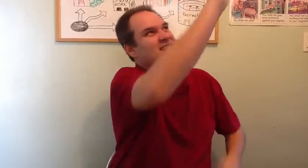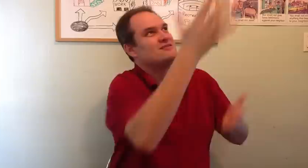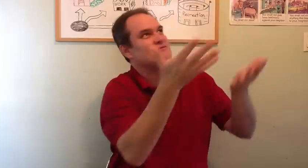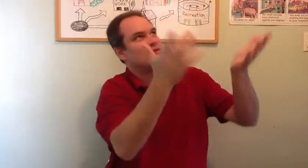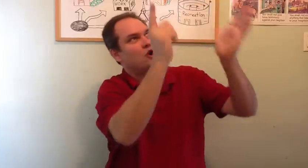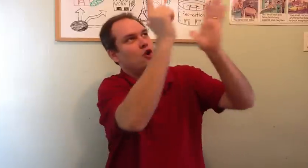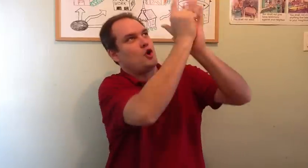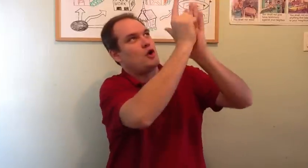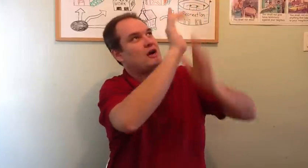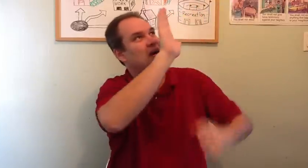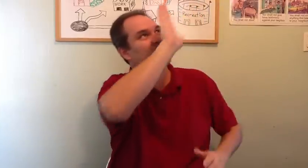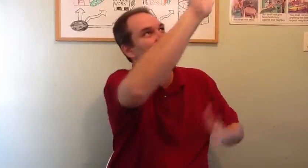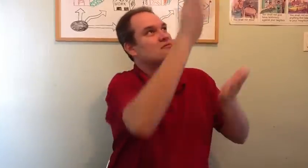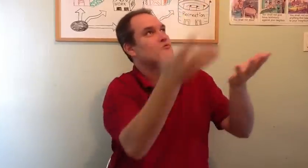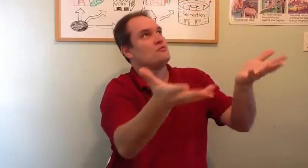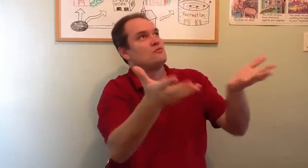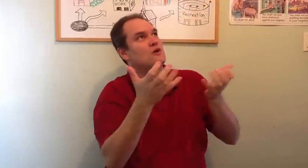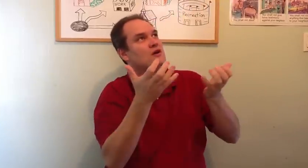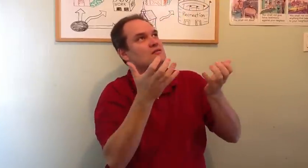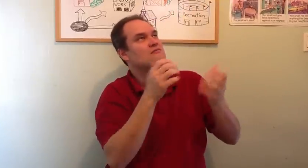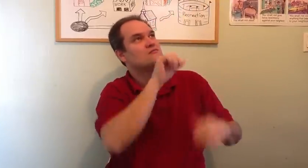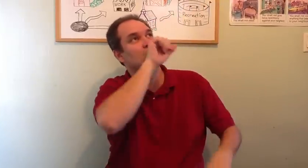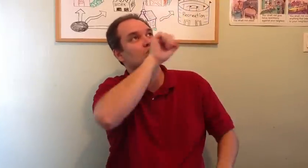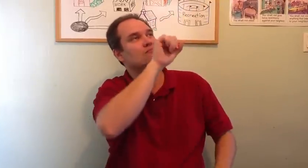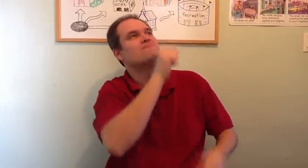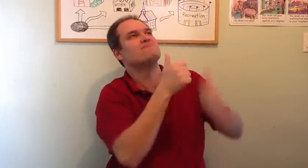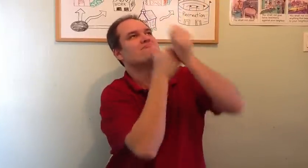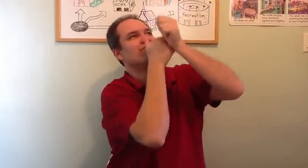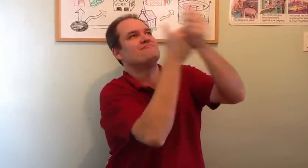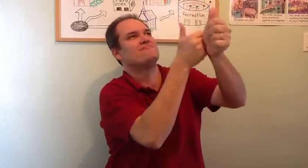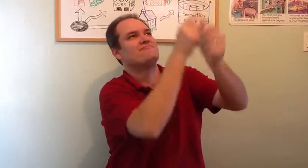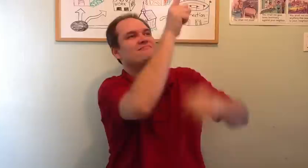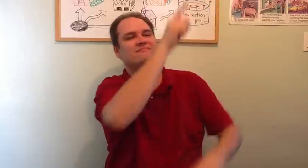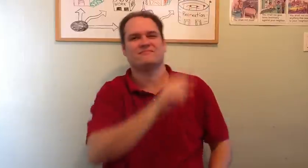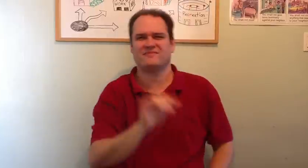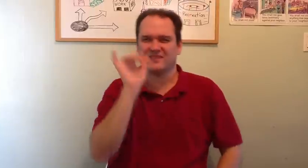submit to God, to His law, to His desires.